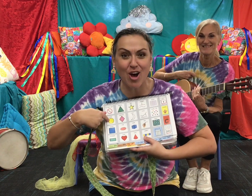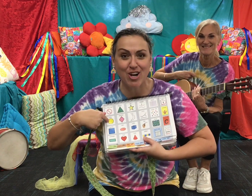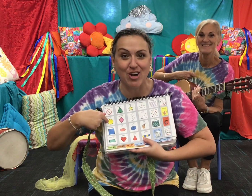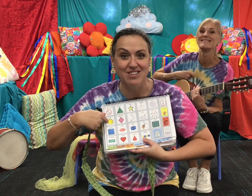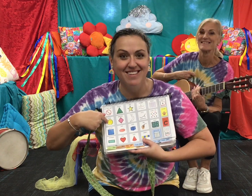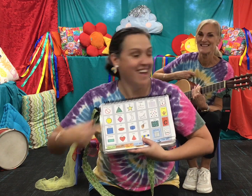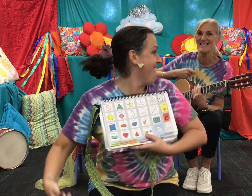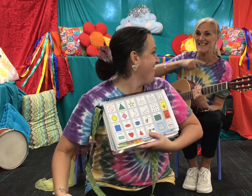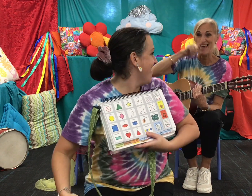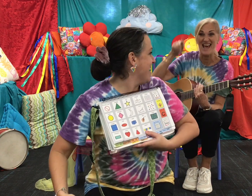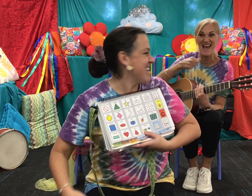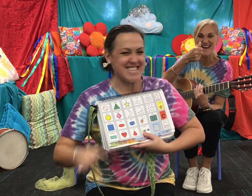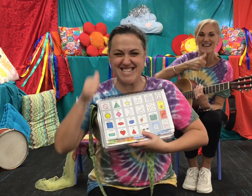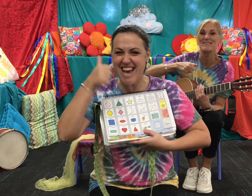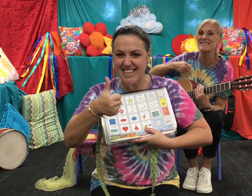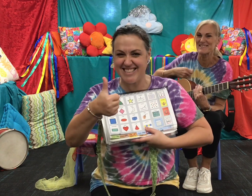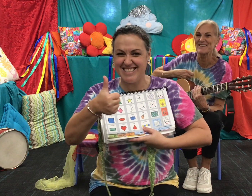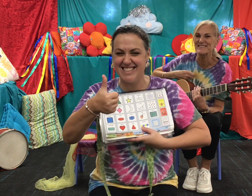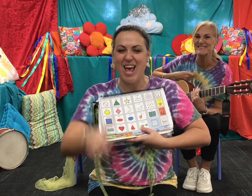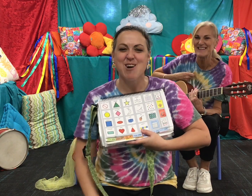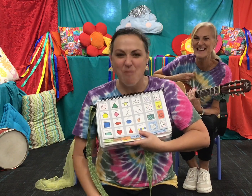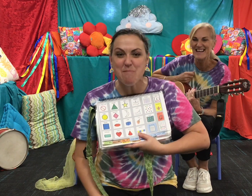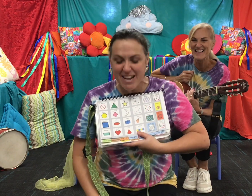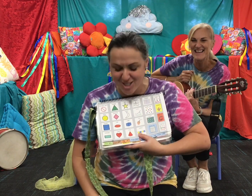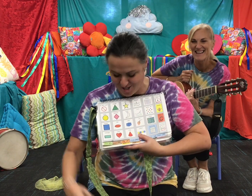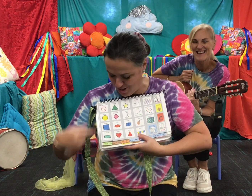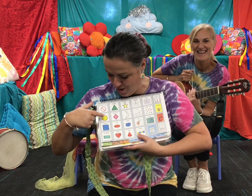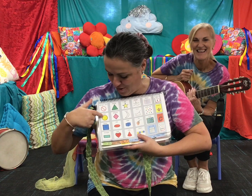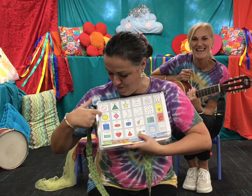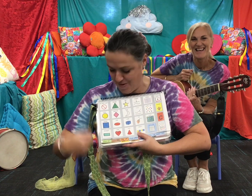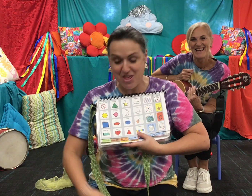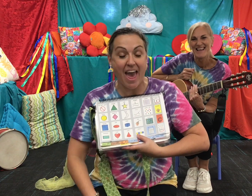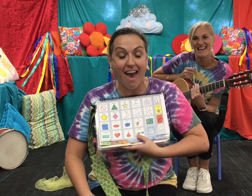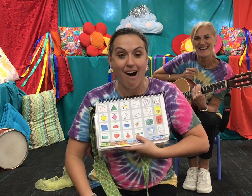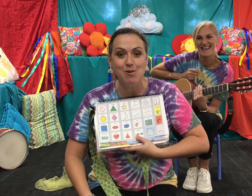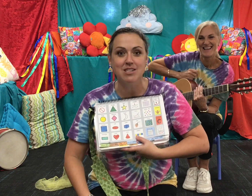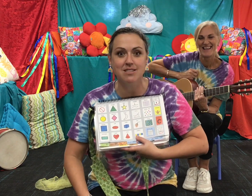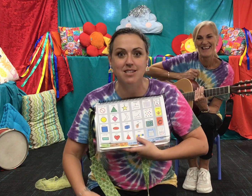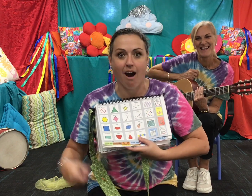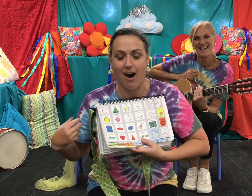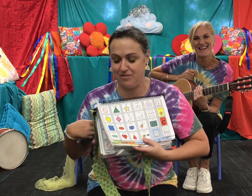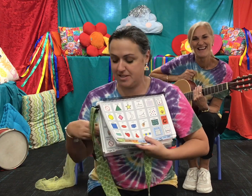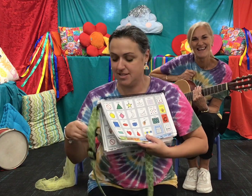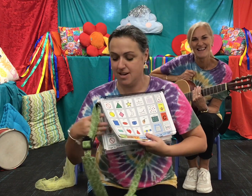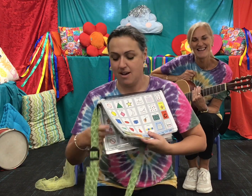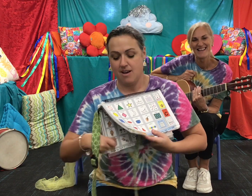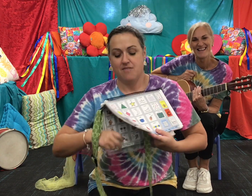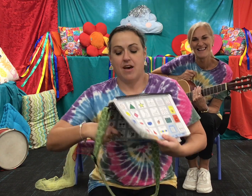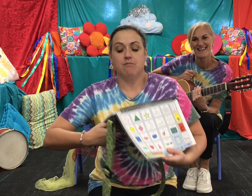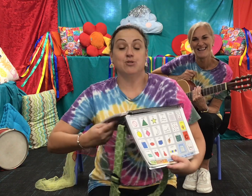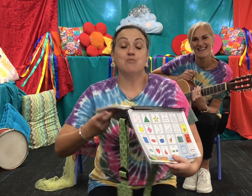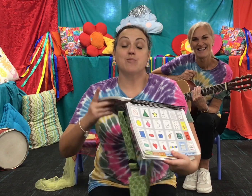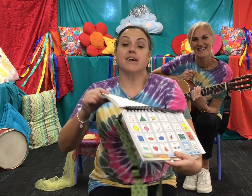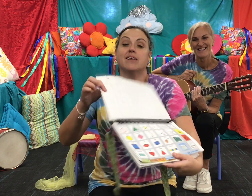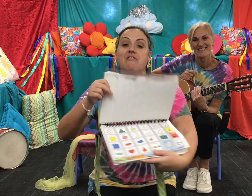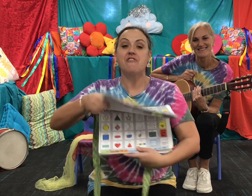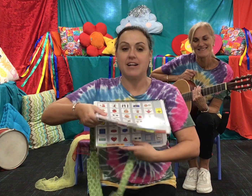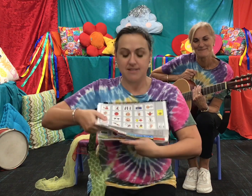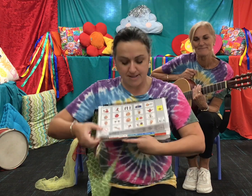circle? It yes! Was a circle. We made a circle with our scarves. That was a really fun